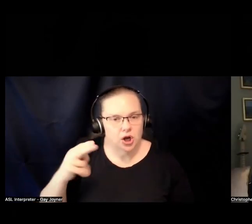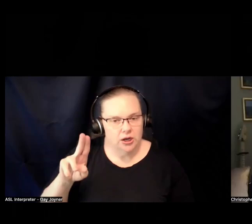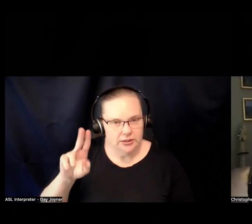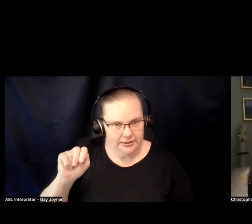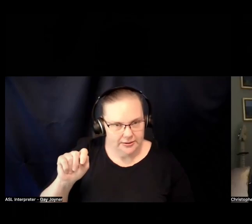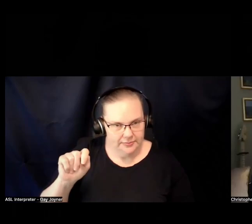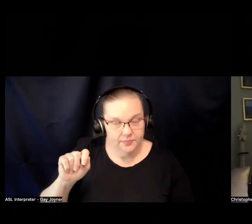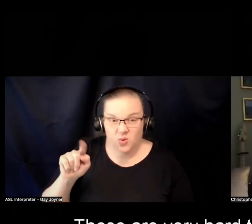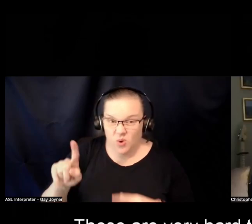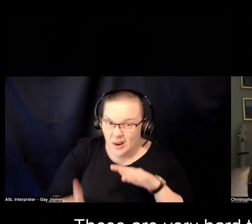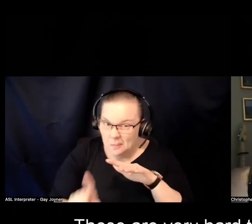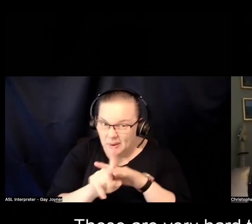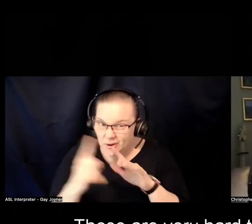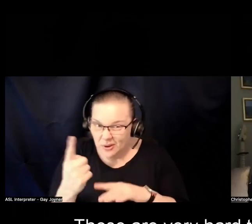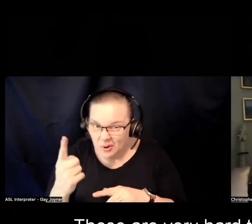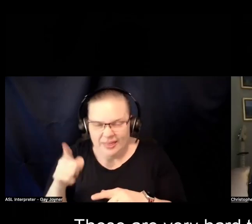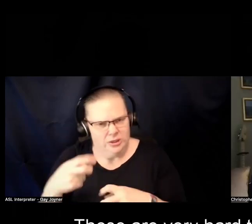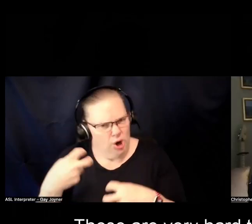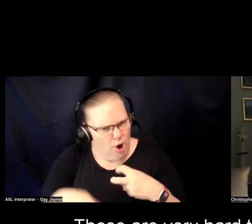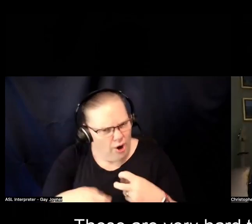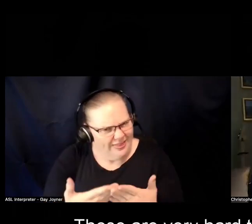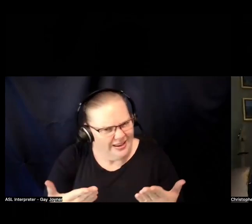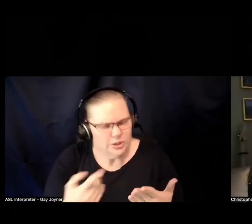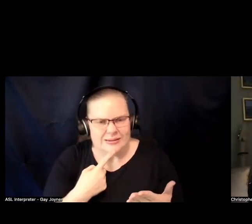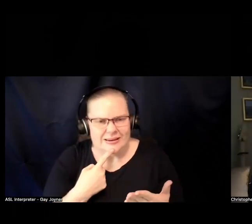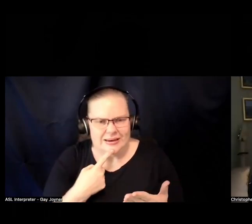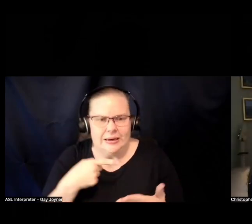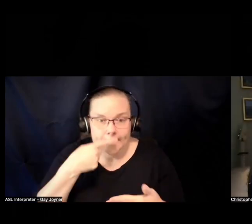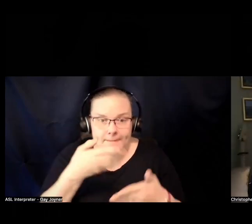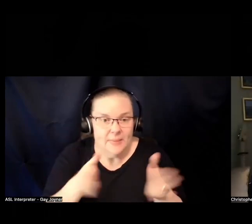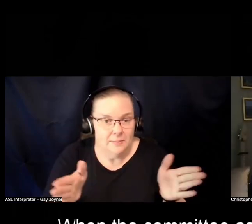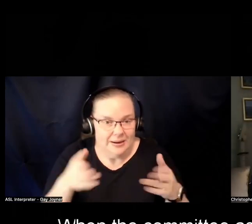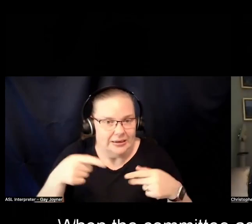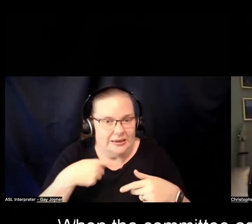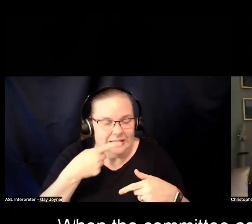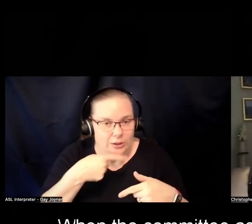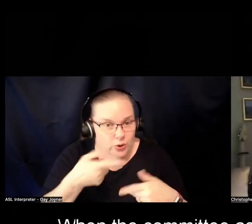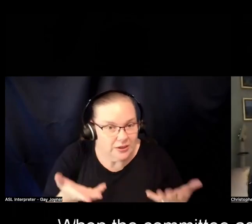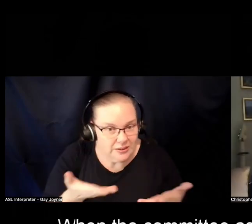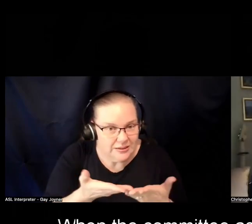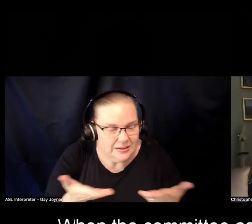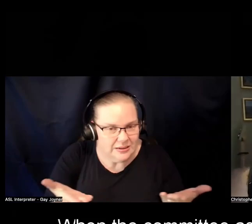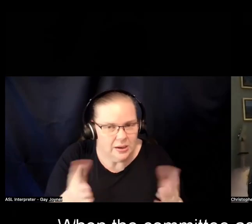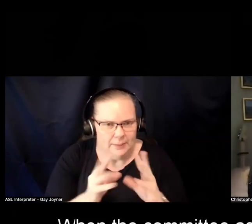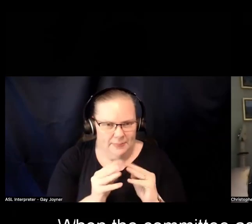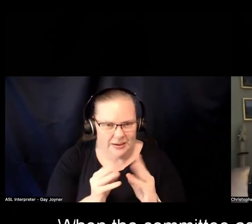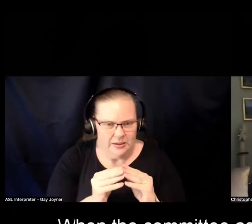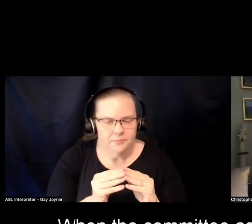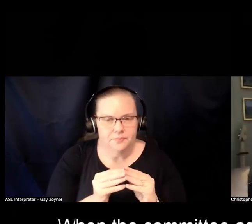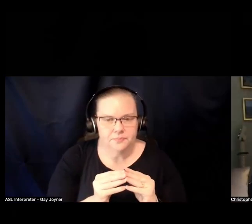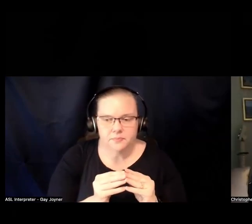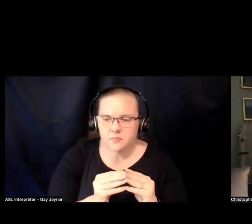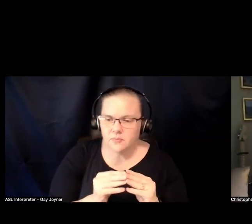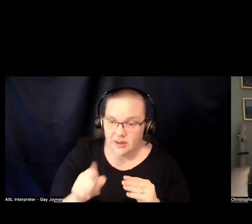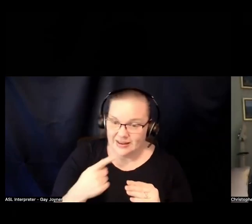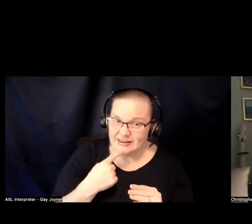to appear someplace? These are very hard things to say at a public hearing. When the committee asked if DeSola was of good sound